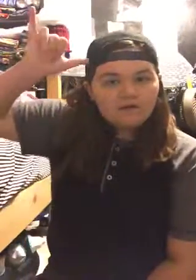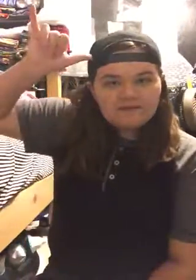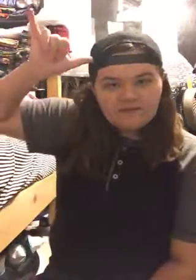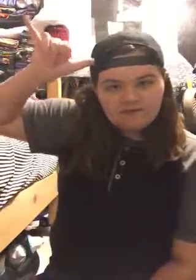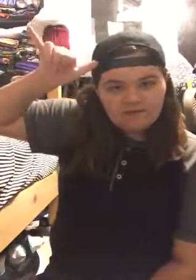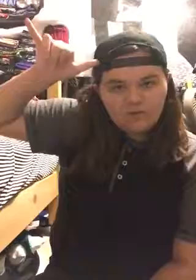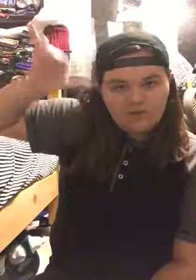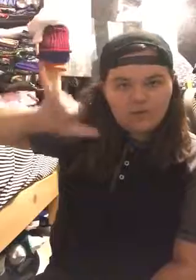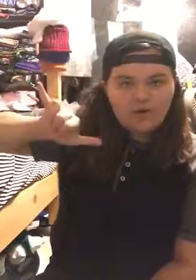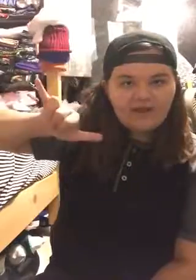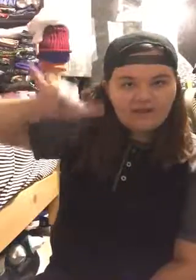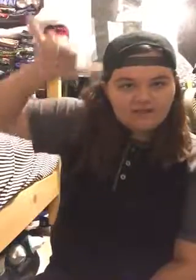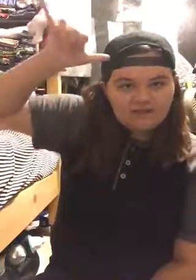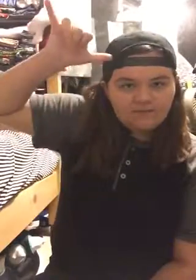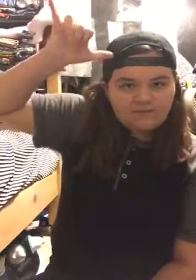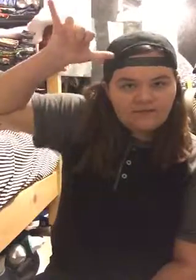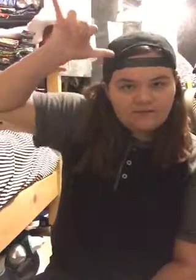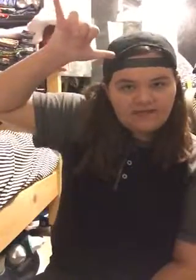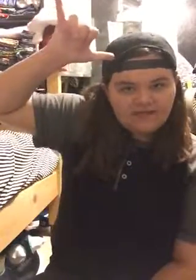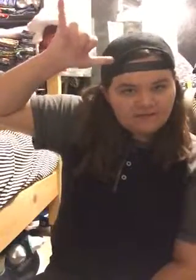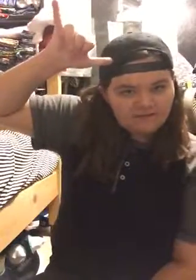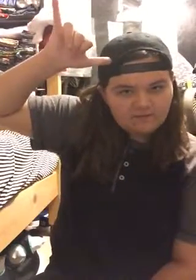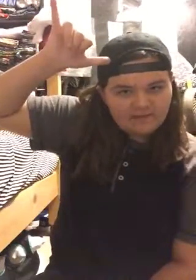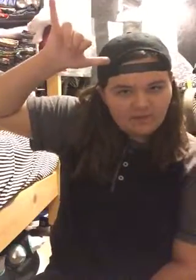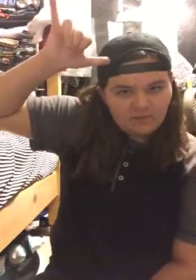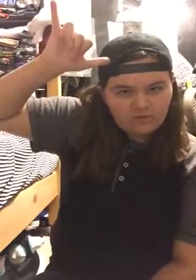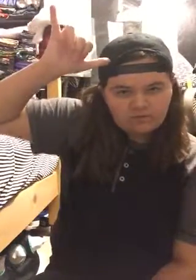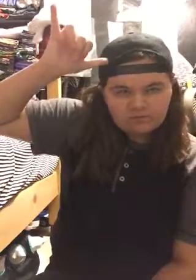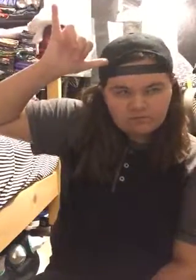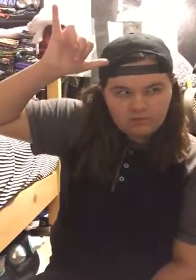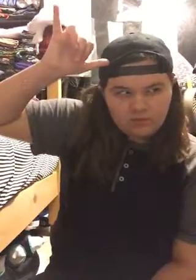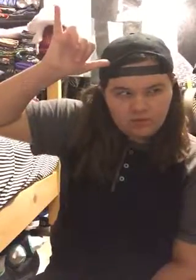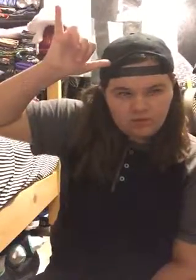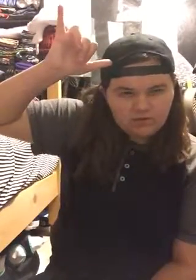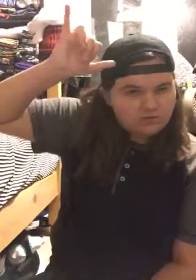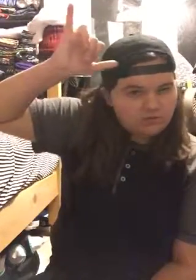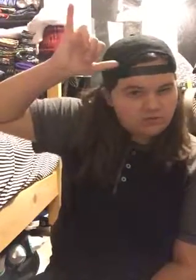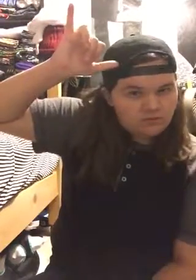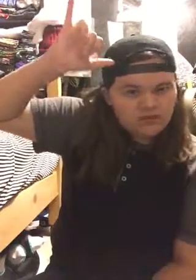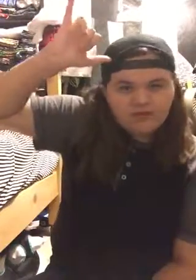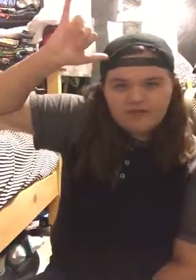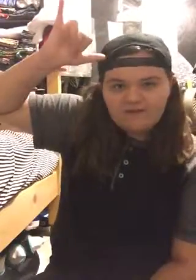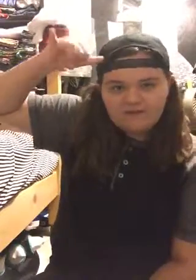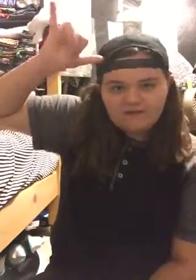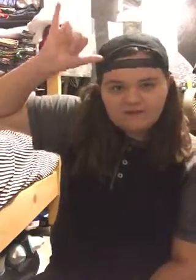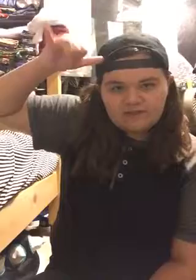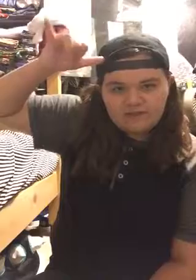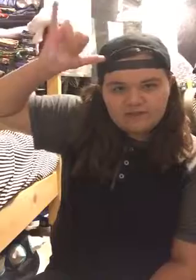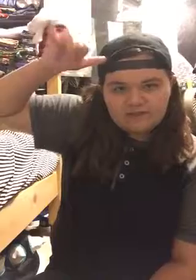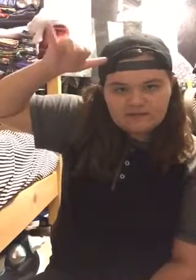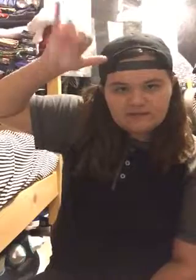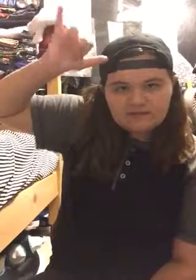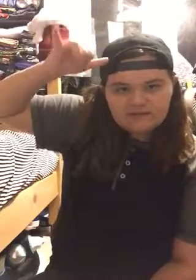You take like a Y hand, put it up like a horn, and then you just kind of twist it. That's